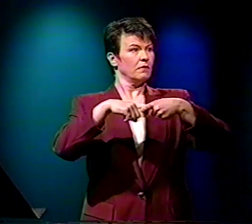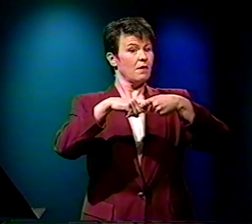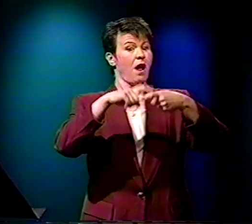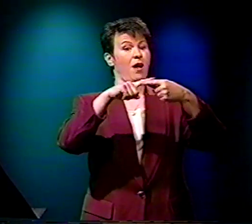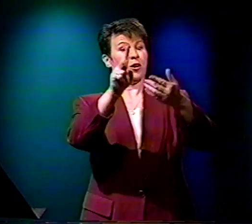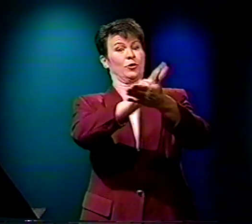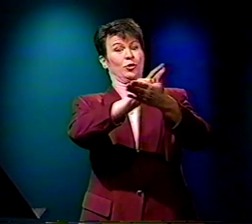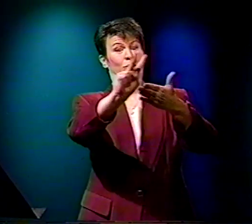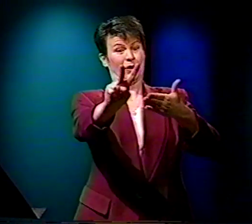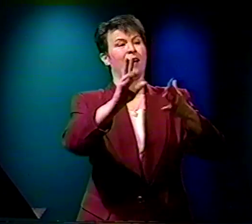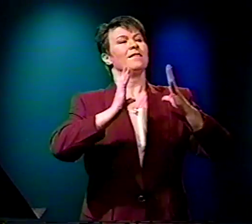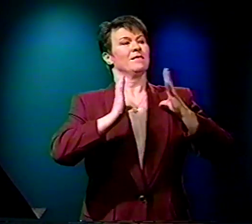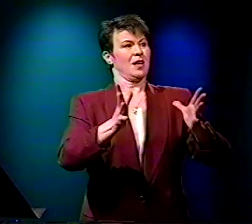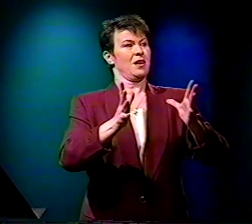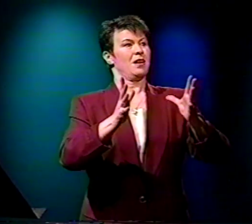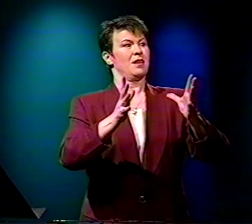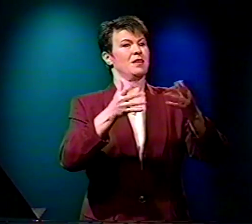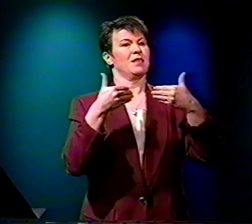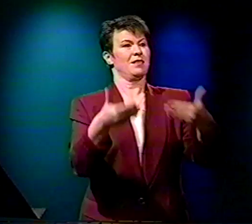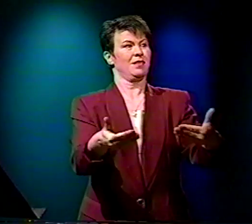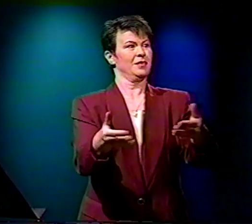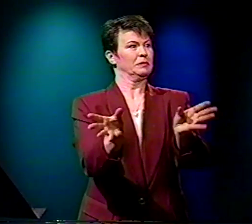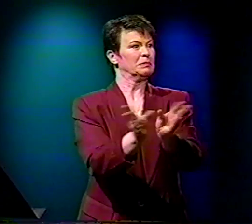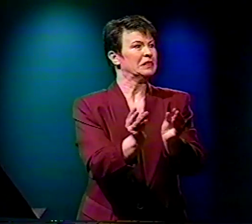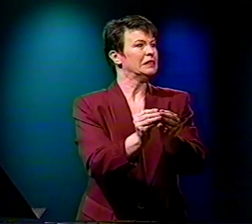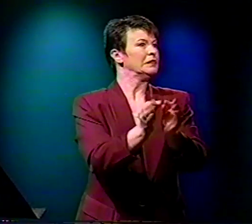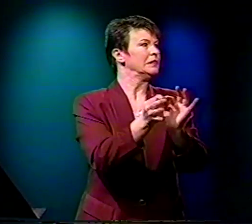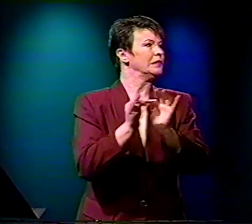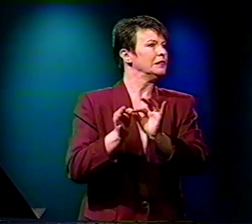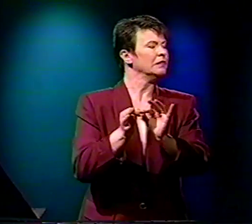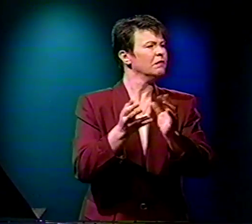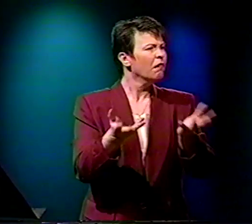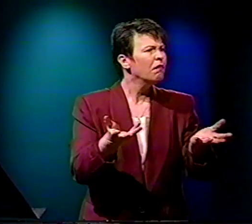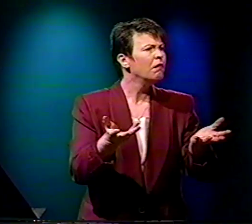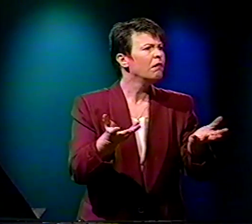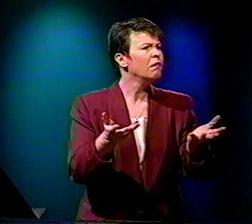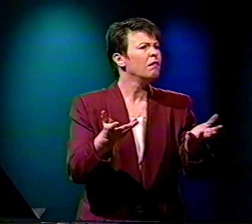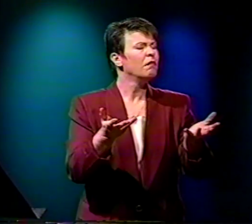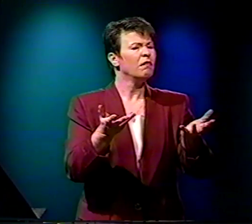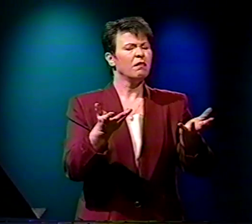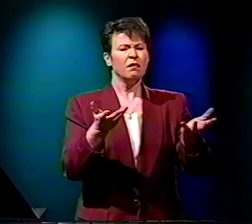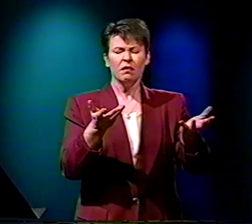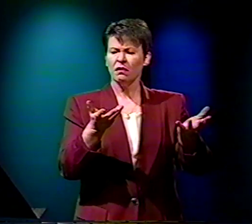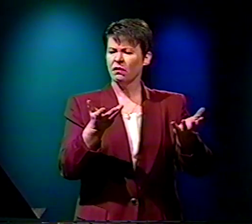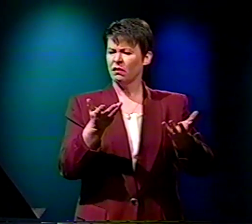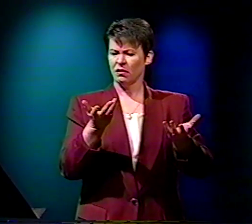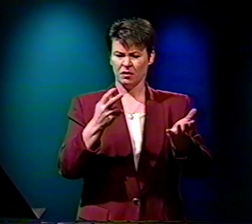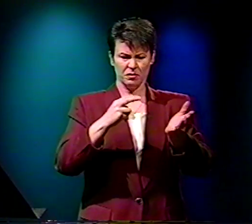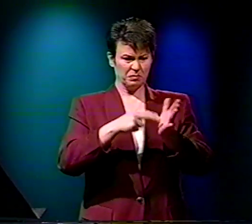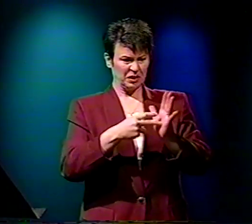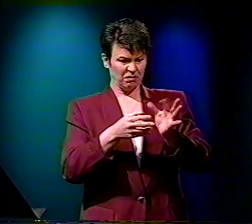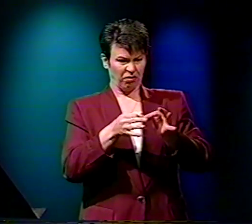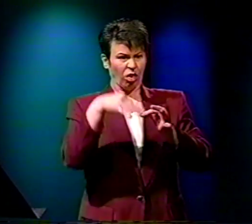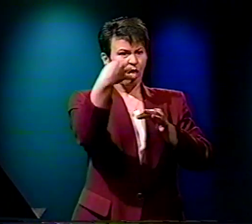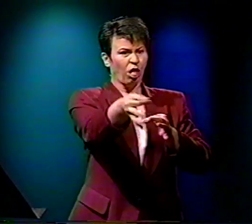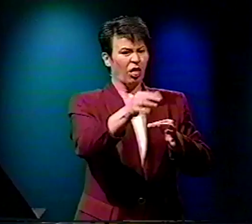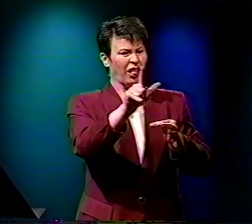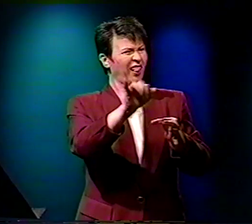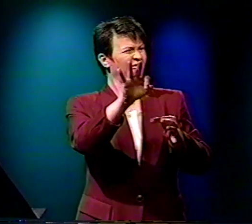it's like my life goes completely on hold, and I have to wait for 2 weeks before we can proceed with the meeting or whatever, simply because of interpreter services. So